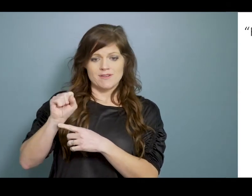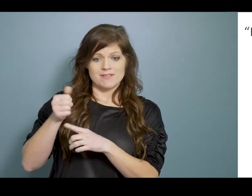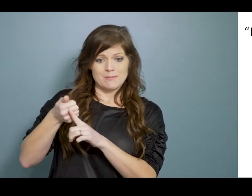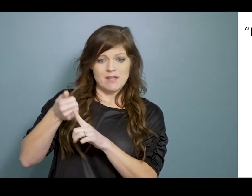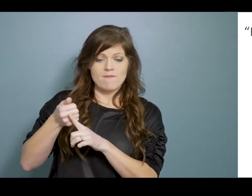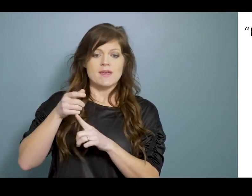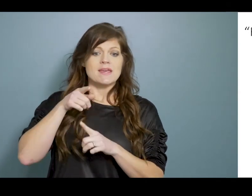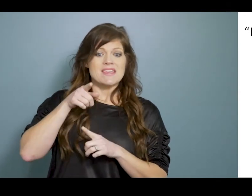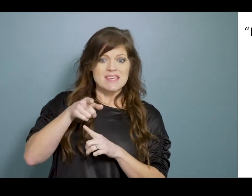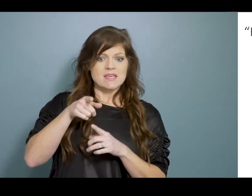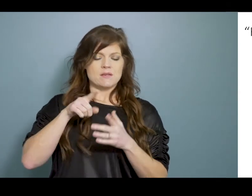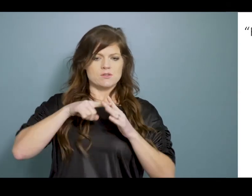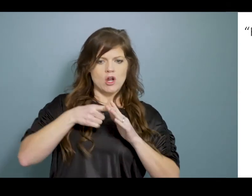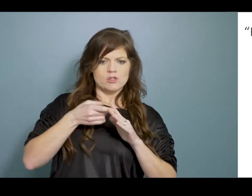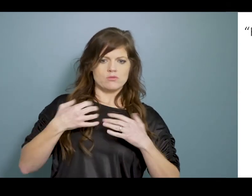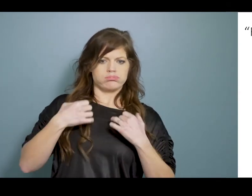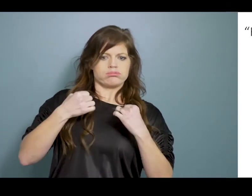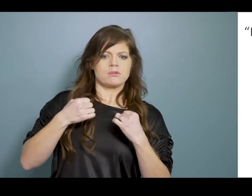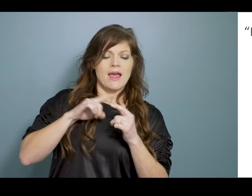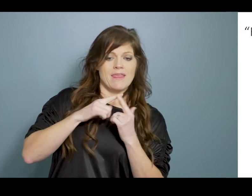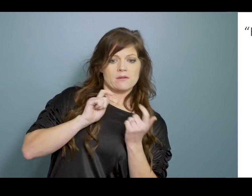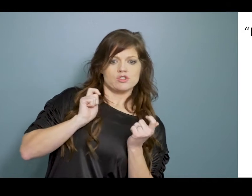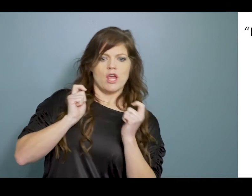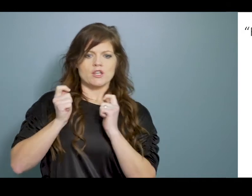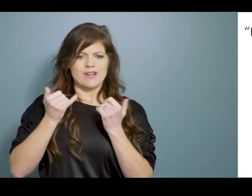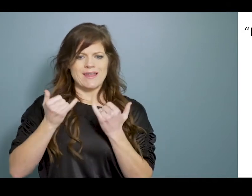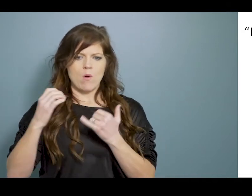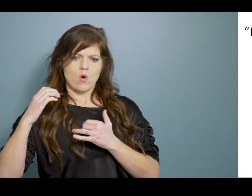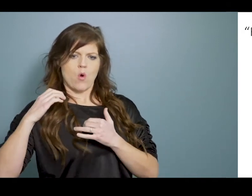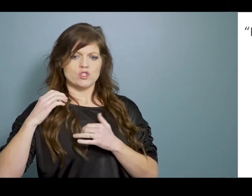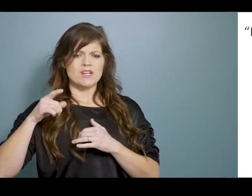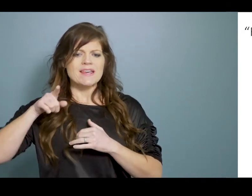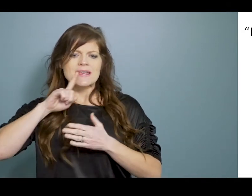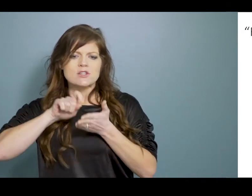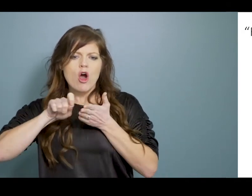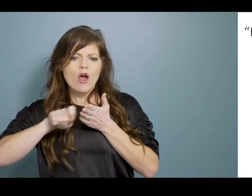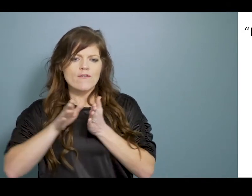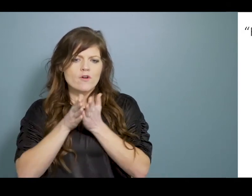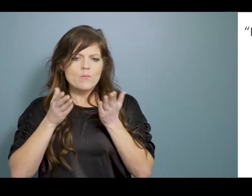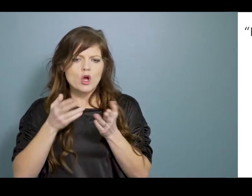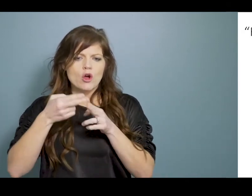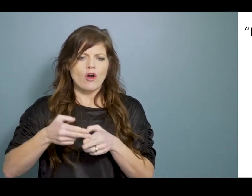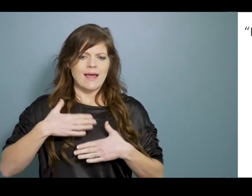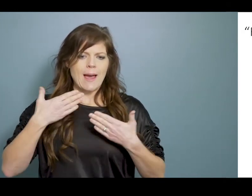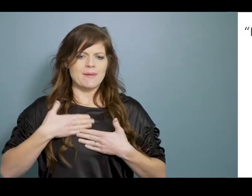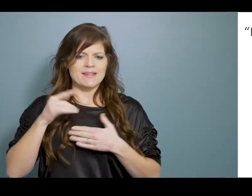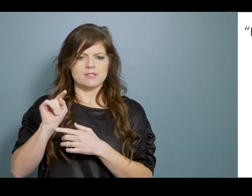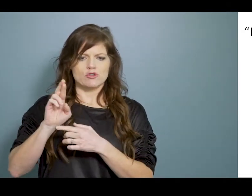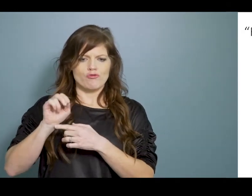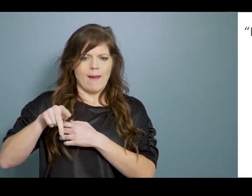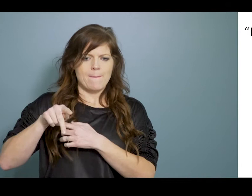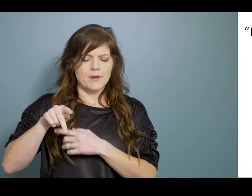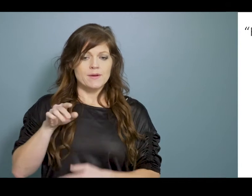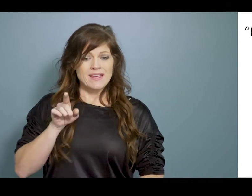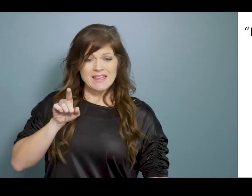coach. He's the author of The Happiness Trap, which I think is super accessible to most people, and based